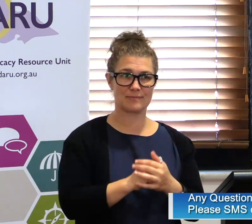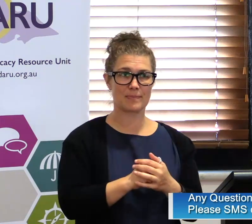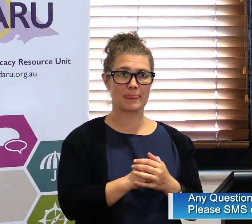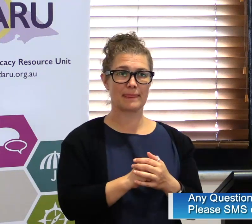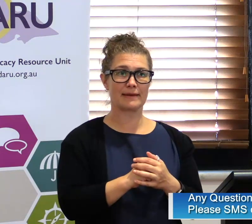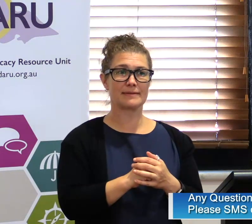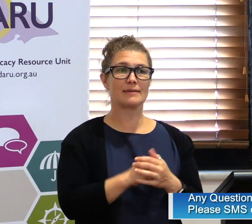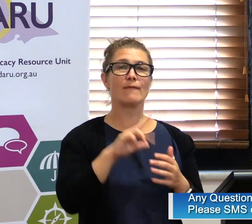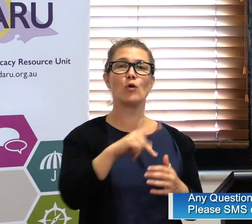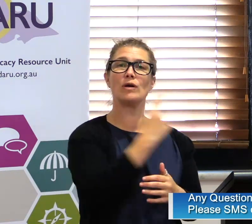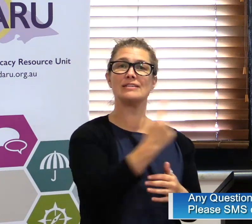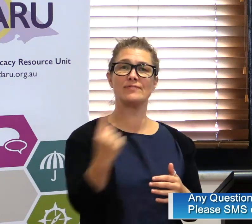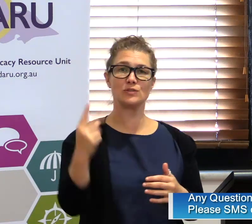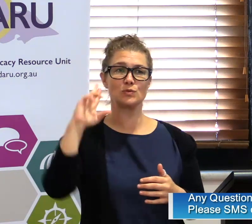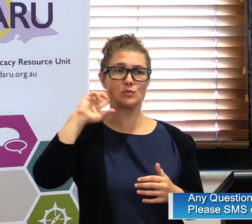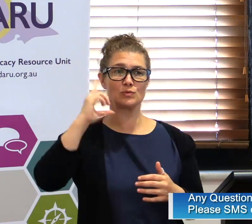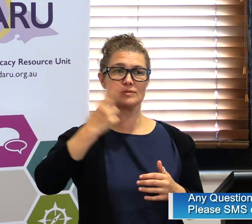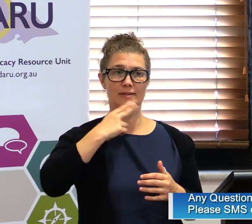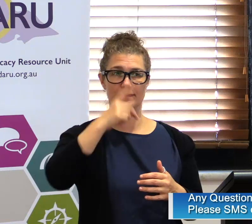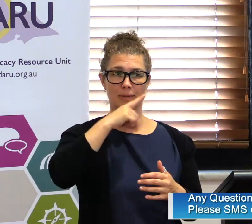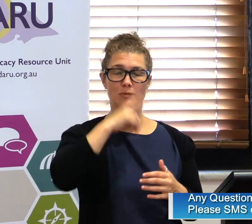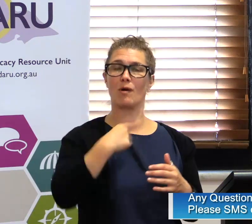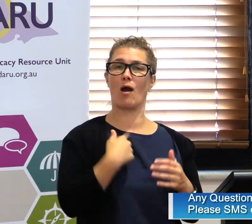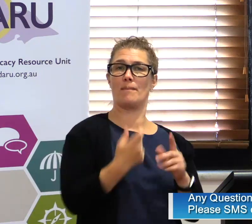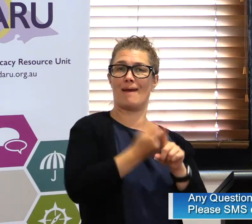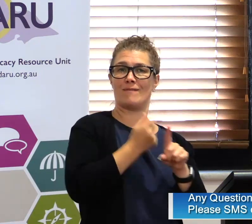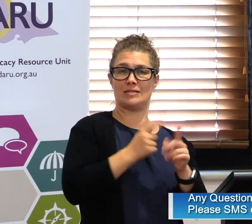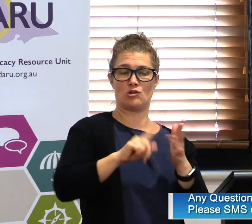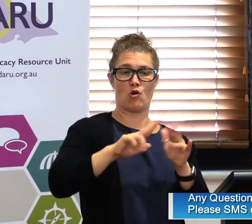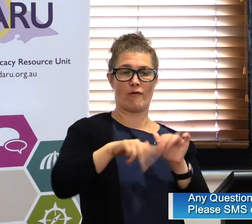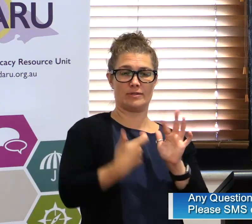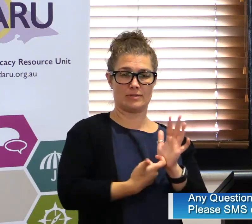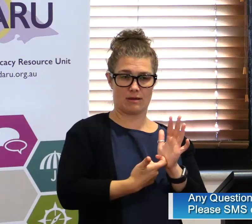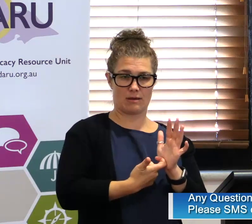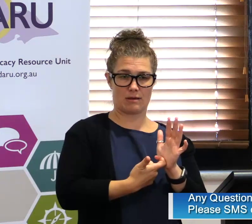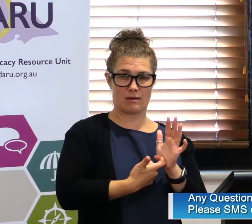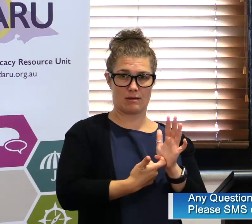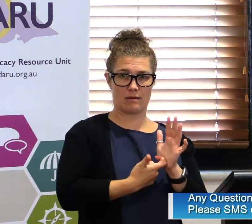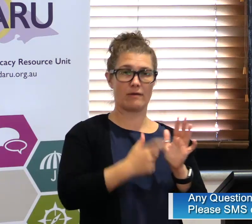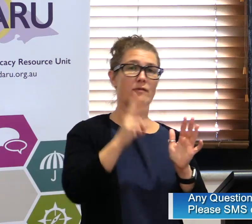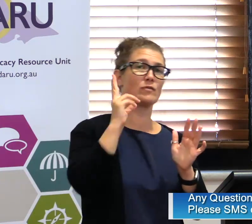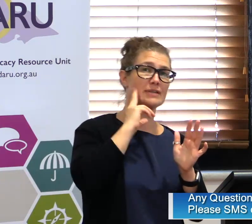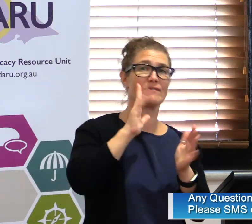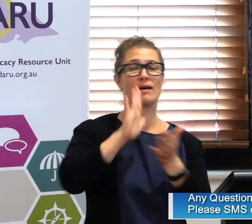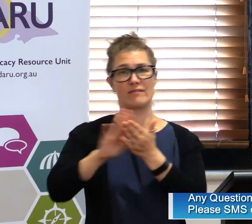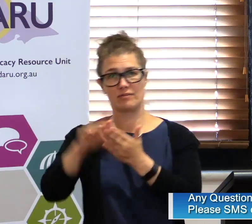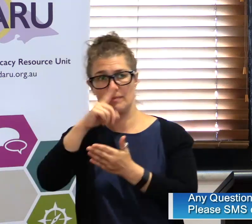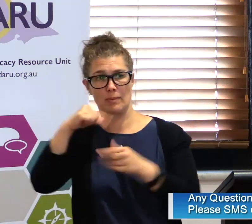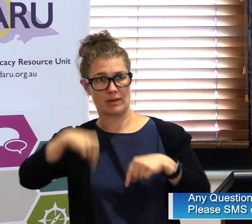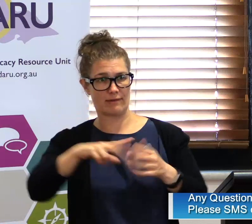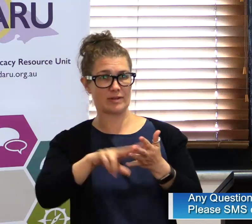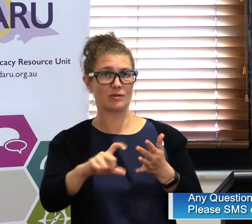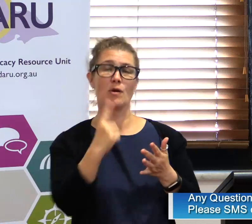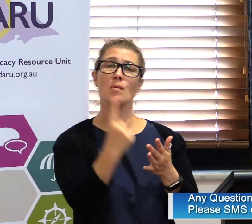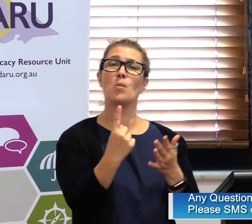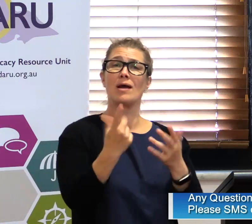an advocacy officer, and for hard of hearing people in Victoria, one issue